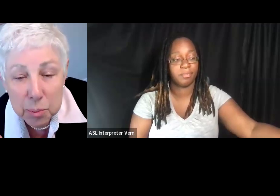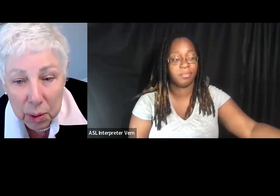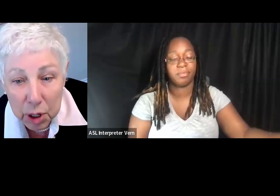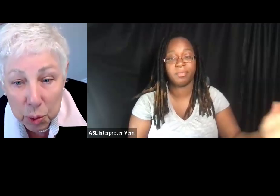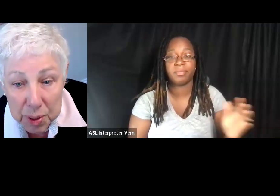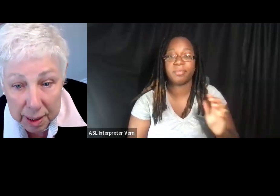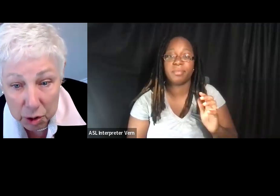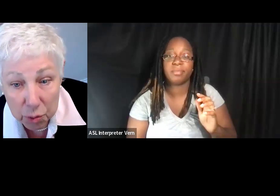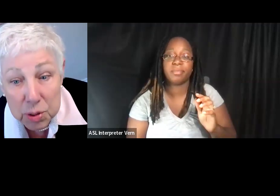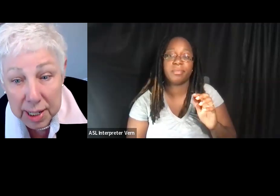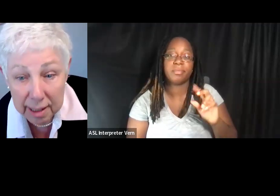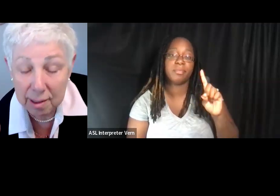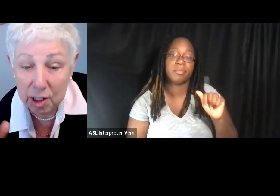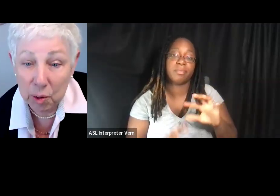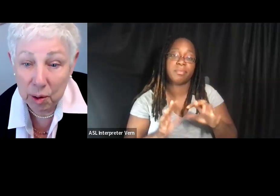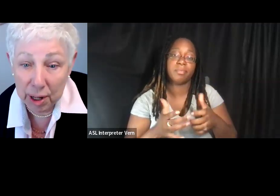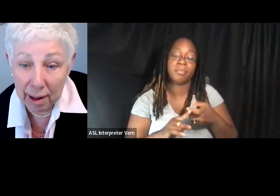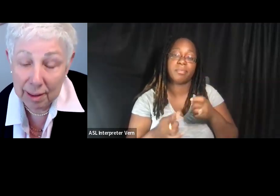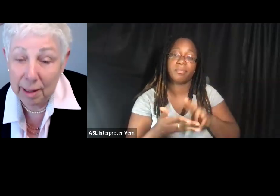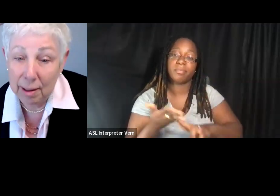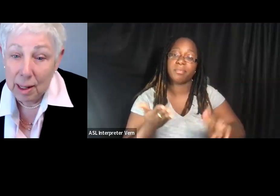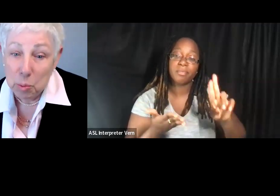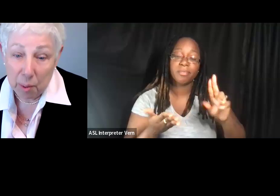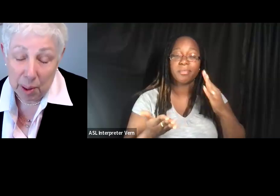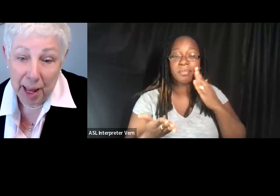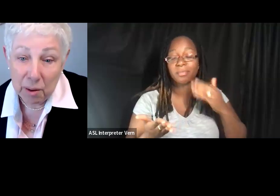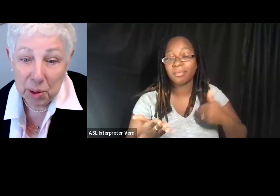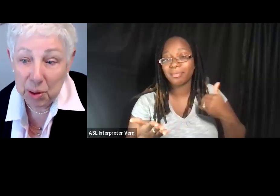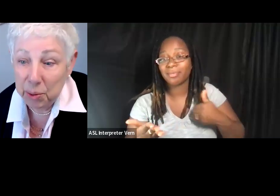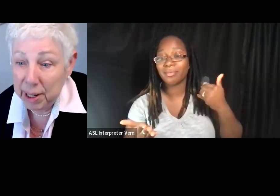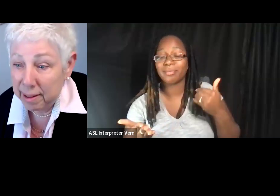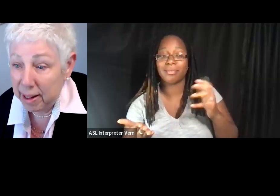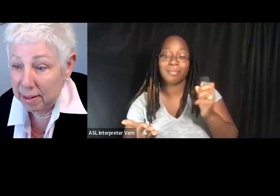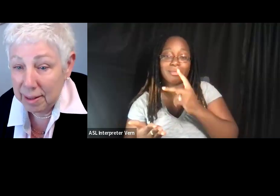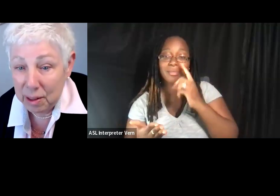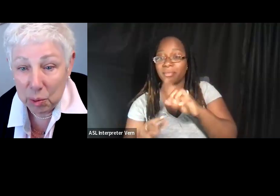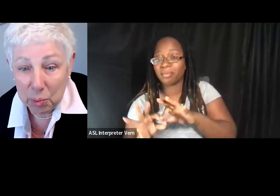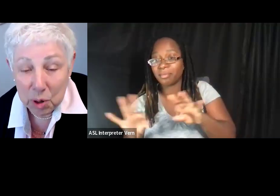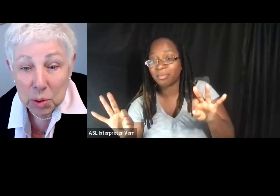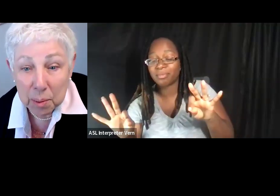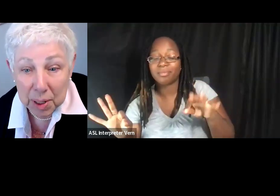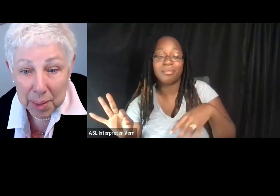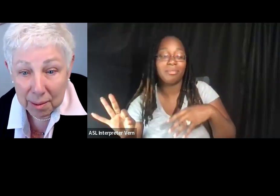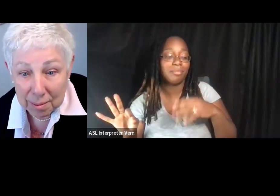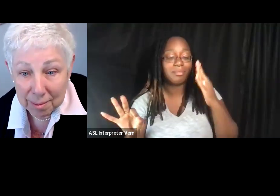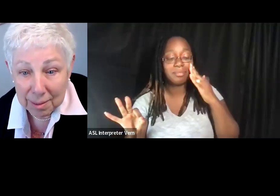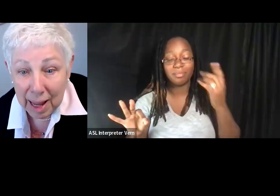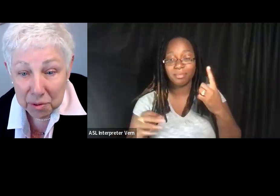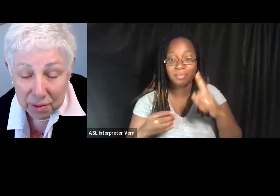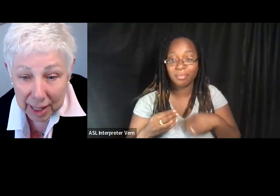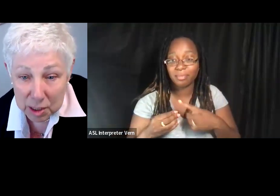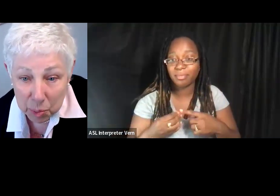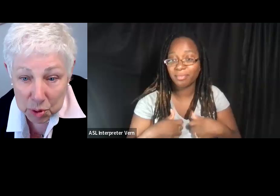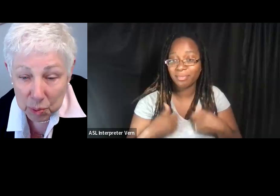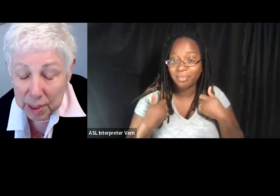student disability groups at the university. They're young but they went back for their degree and they, know something about